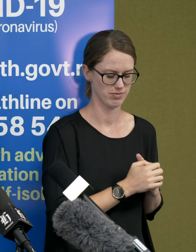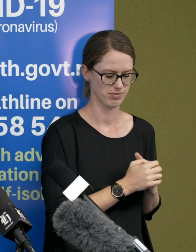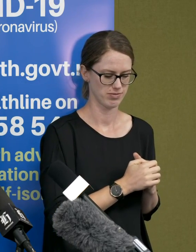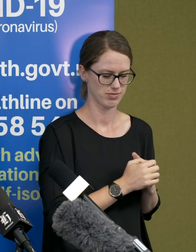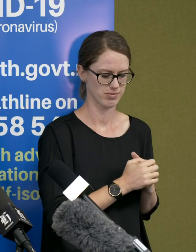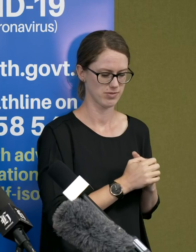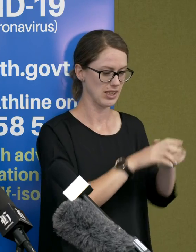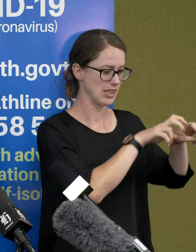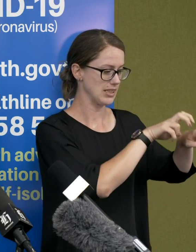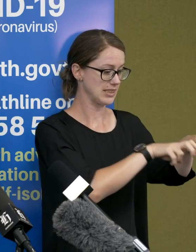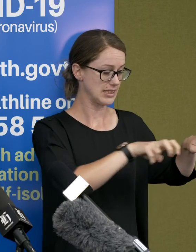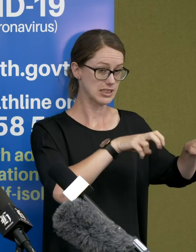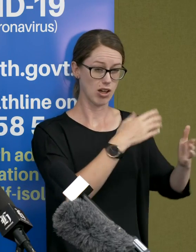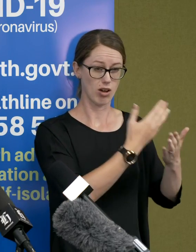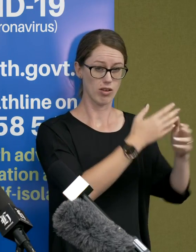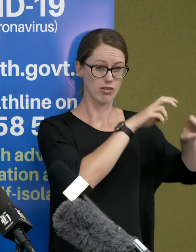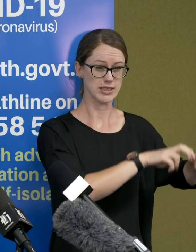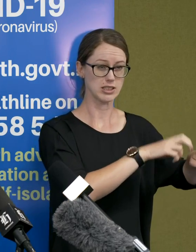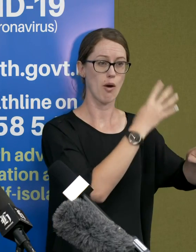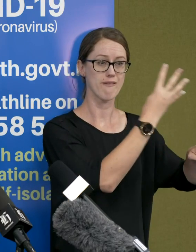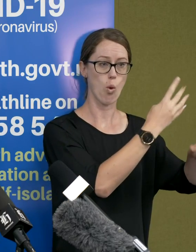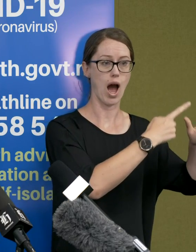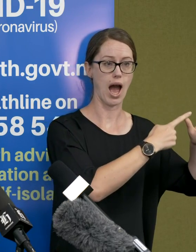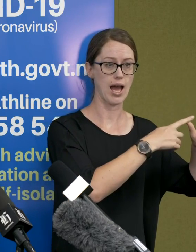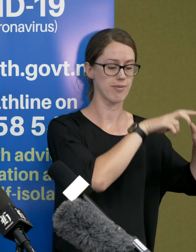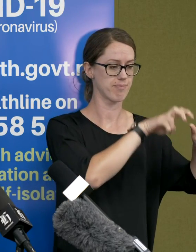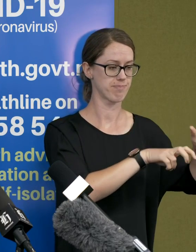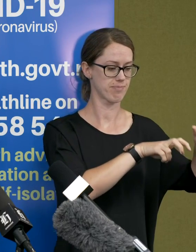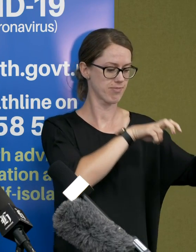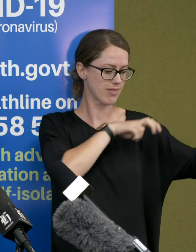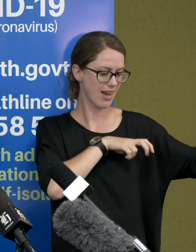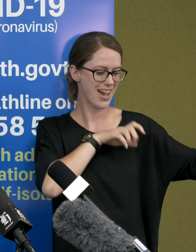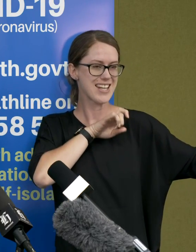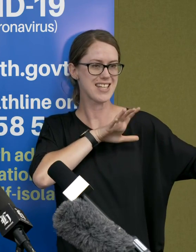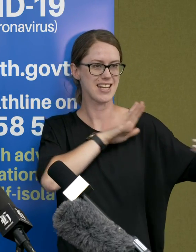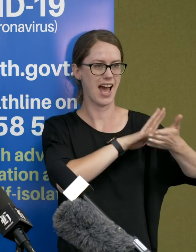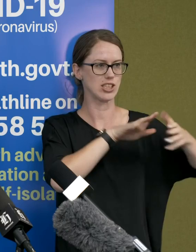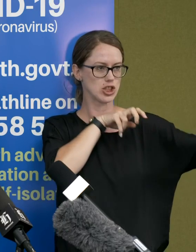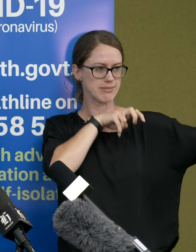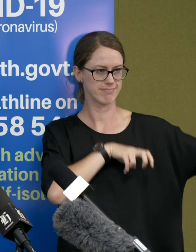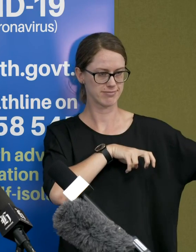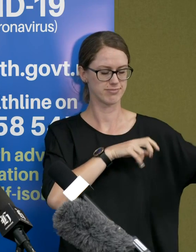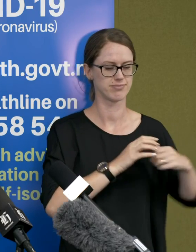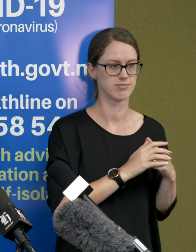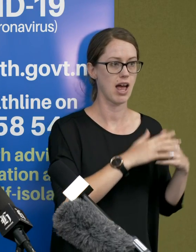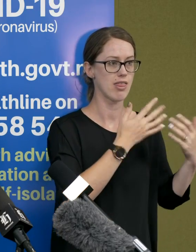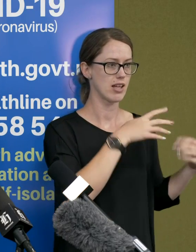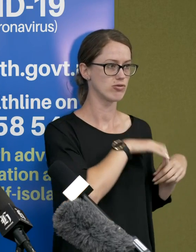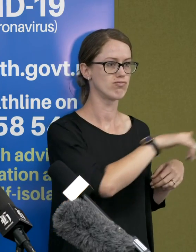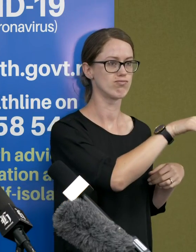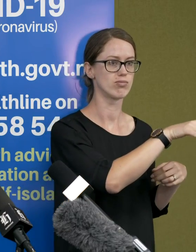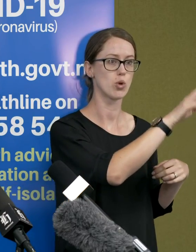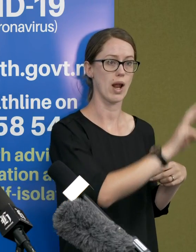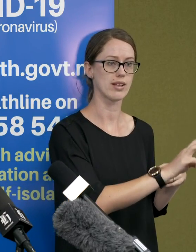relevant seats they were in on that flight are seats 4A and 10H. They then travelled to Wellington on Air